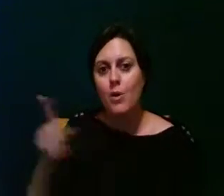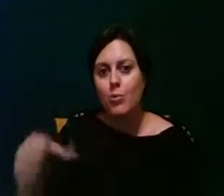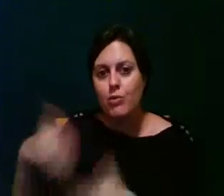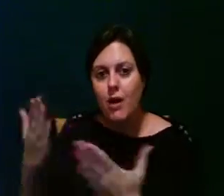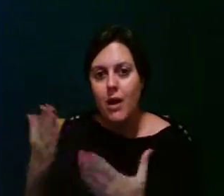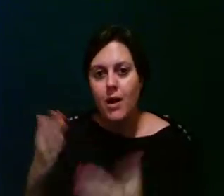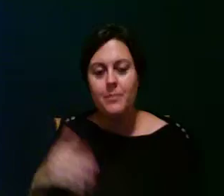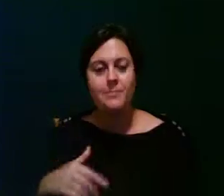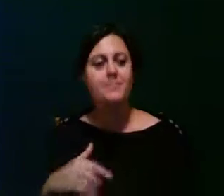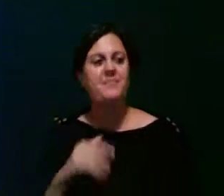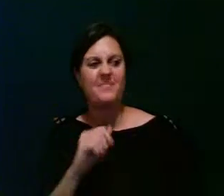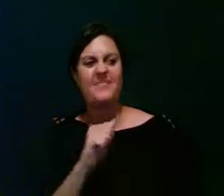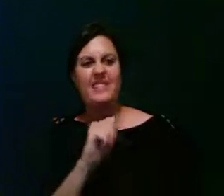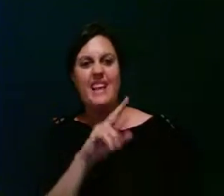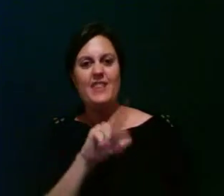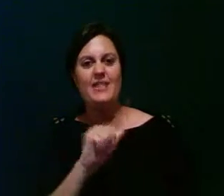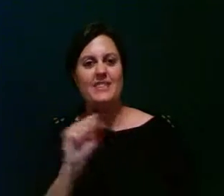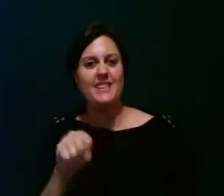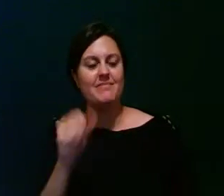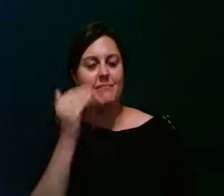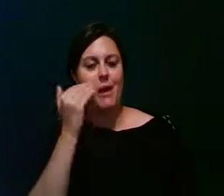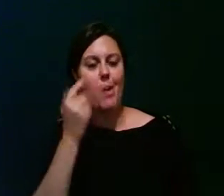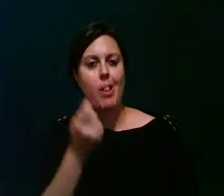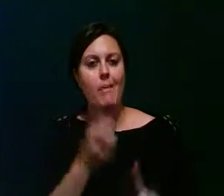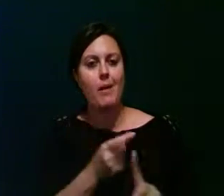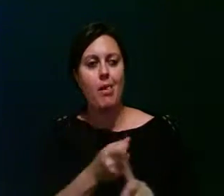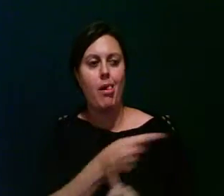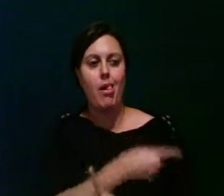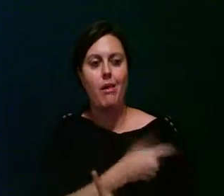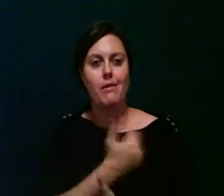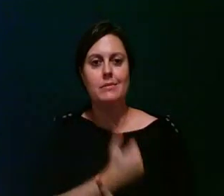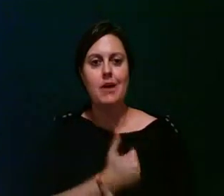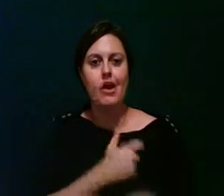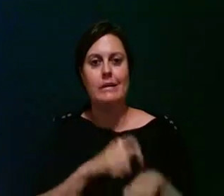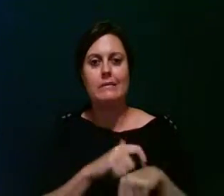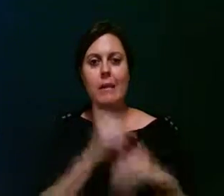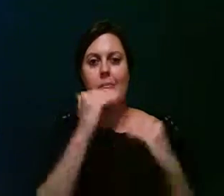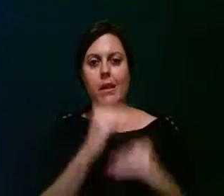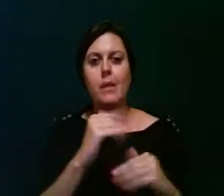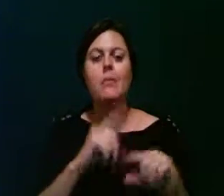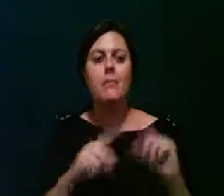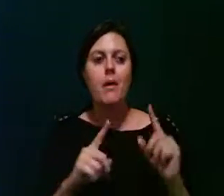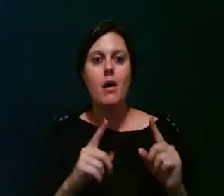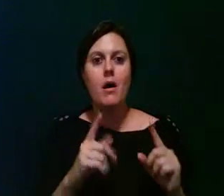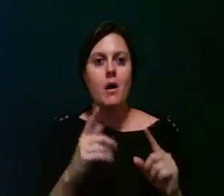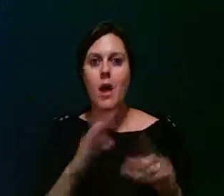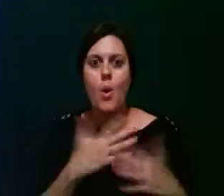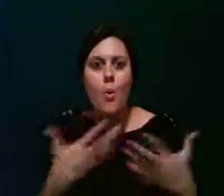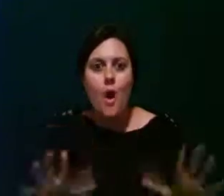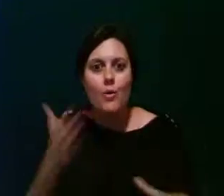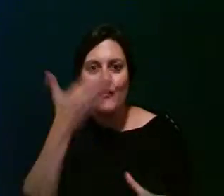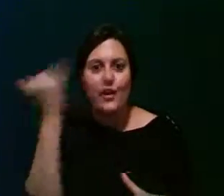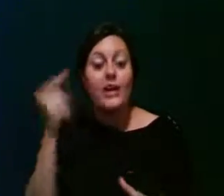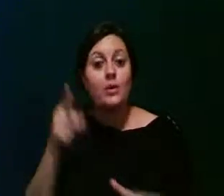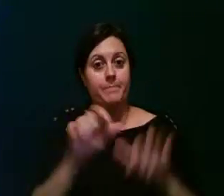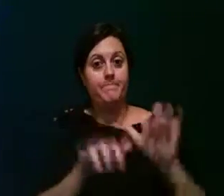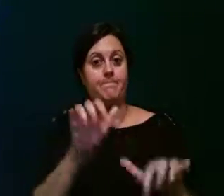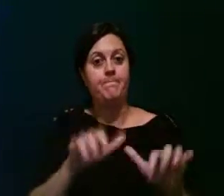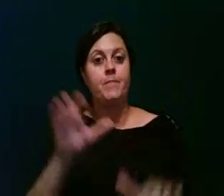forget that. I know that I'm changing the train of thought here, and I know we're limited on time. But if you punch in the coupon code the